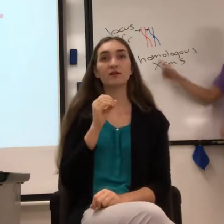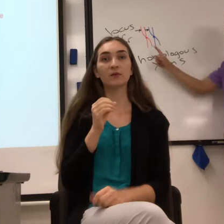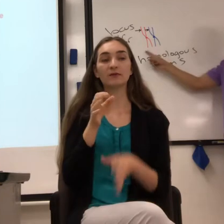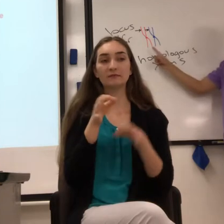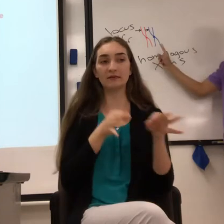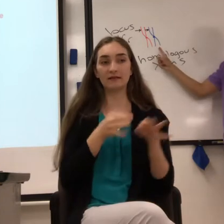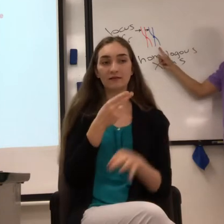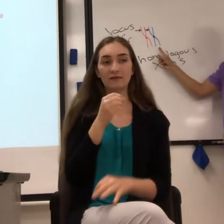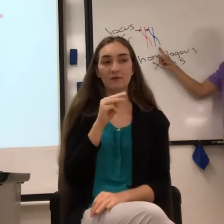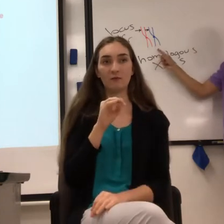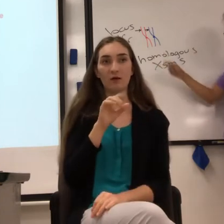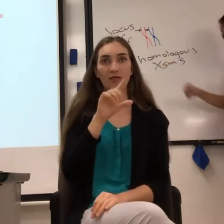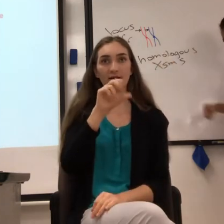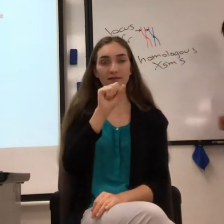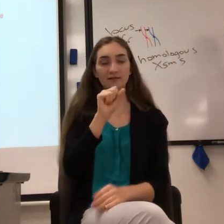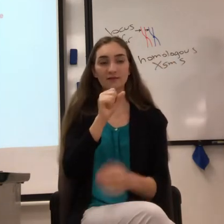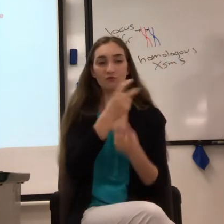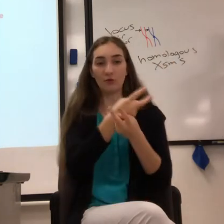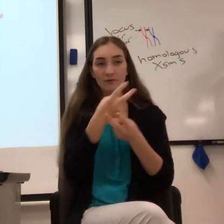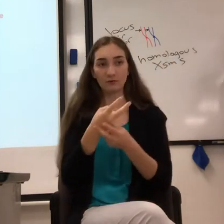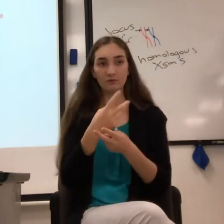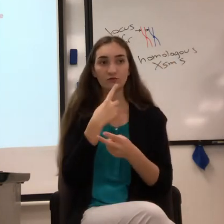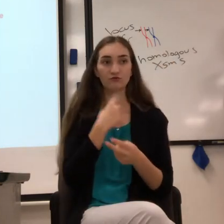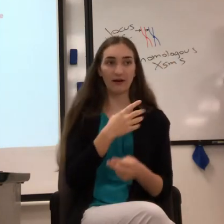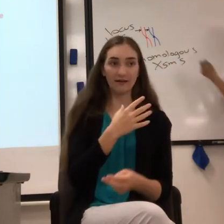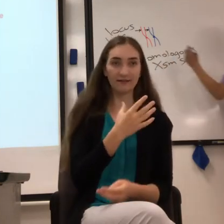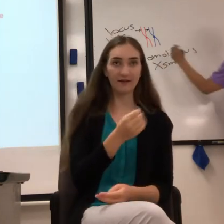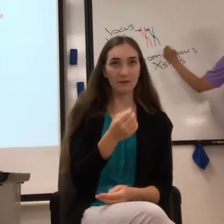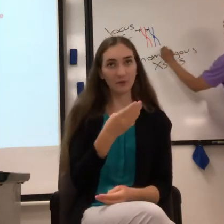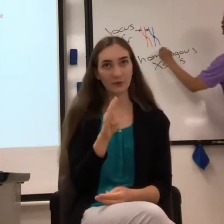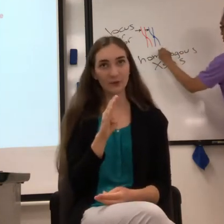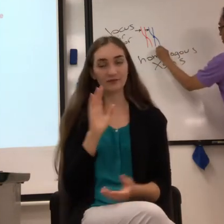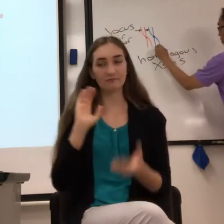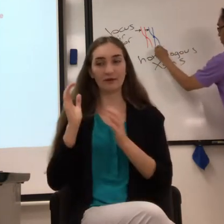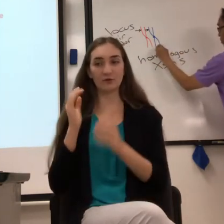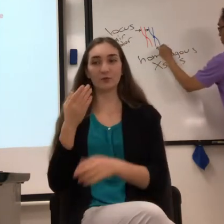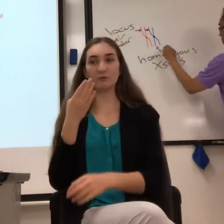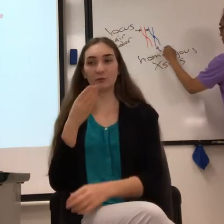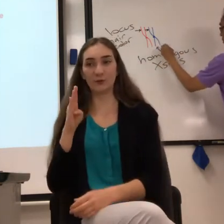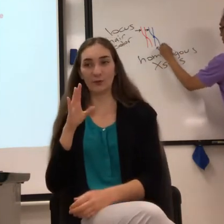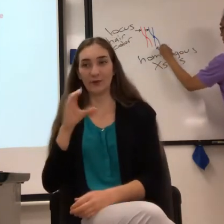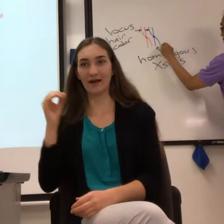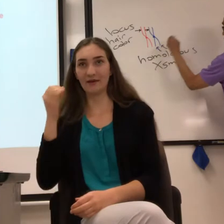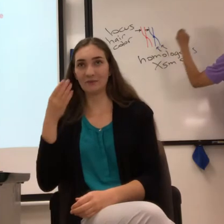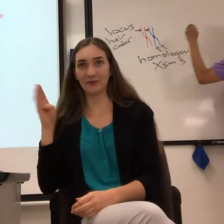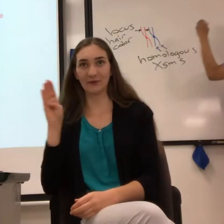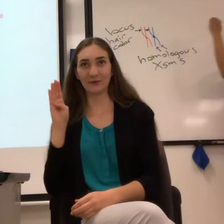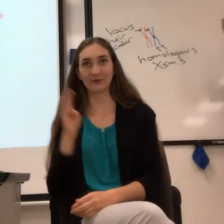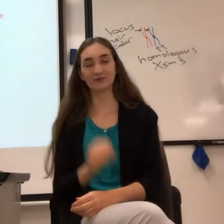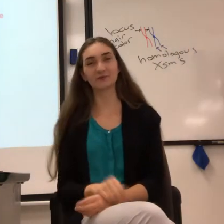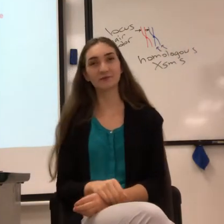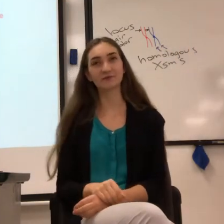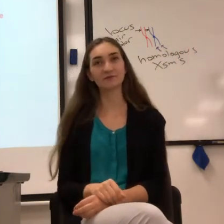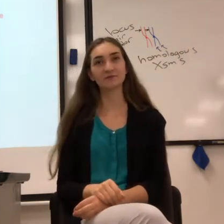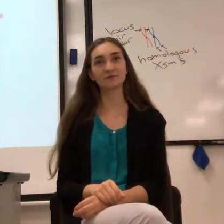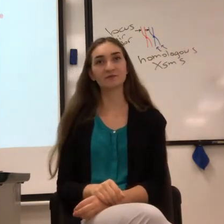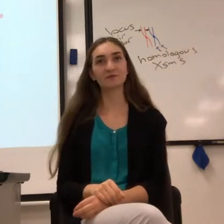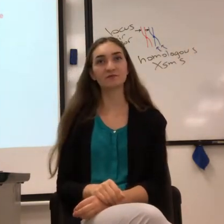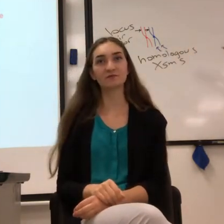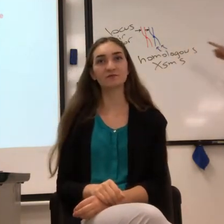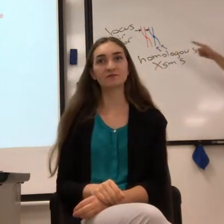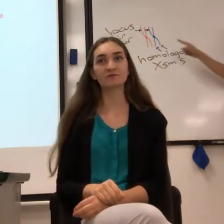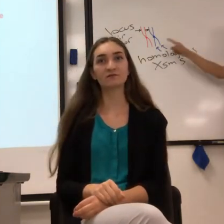is, the red to the blue, versus the blue to the blue. What did I say